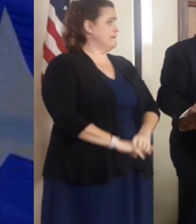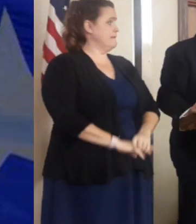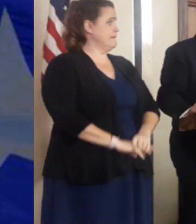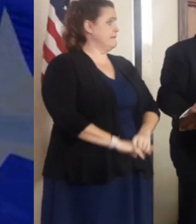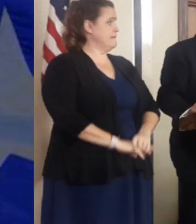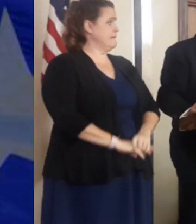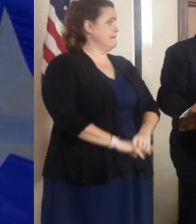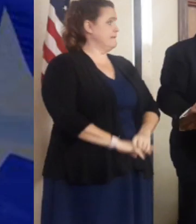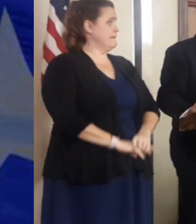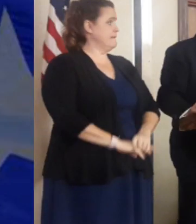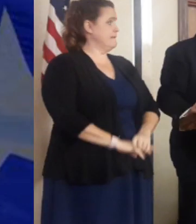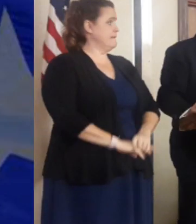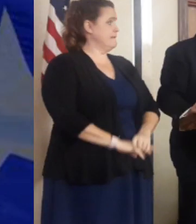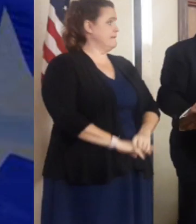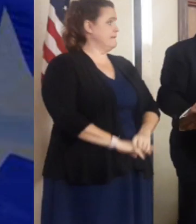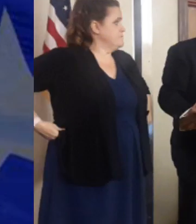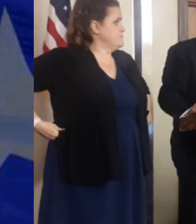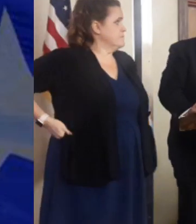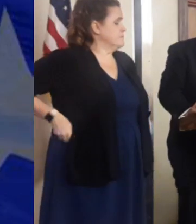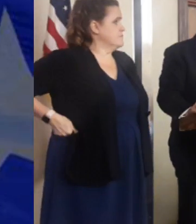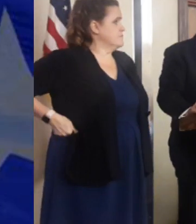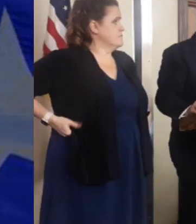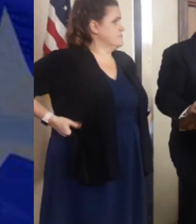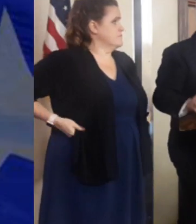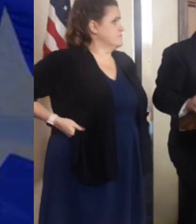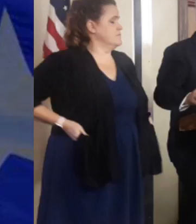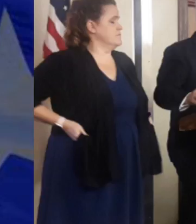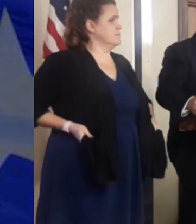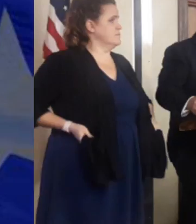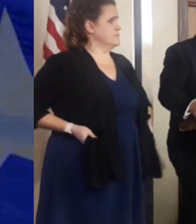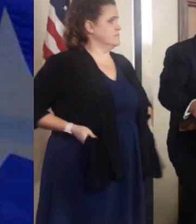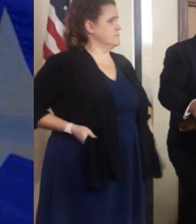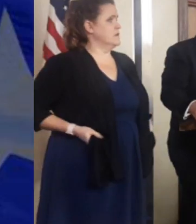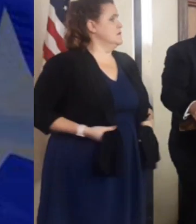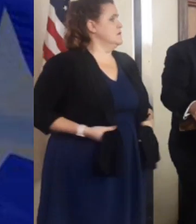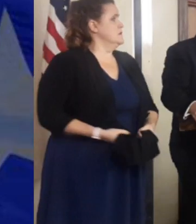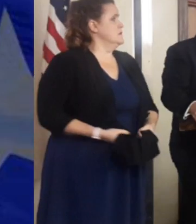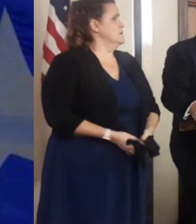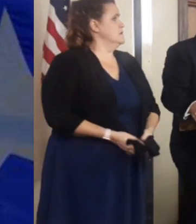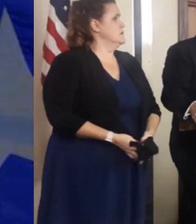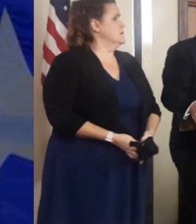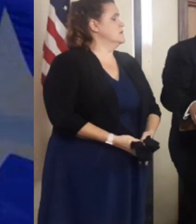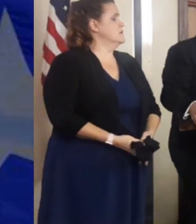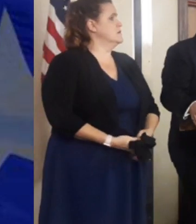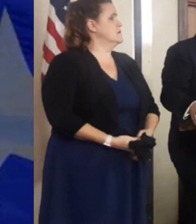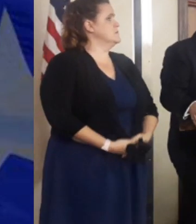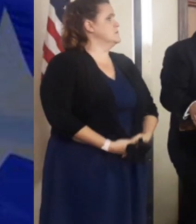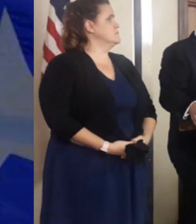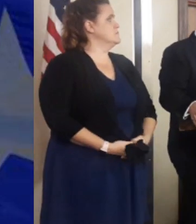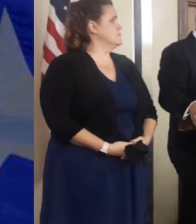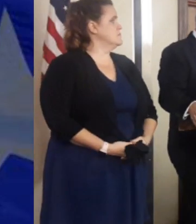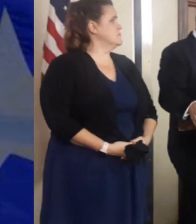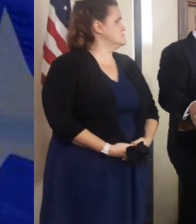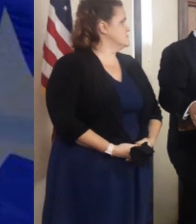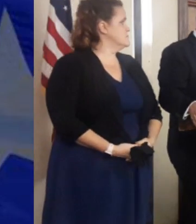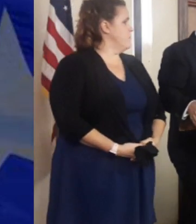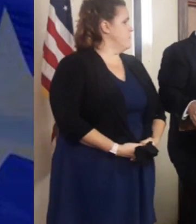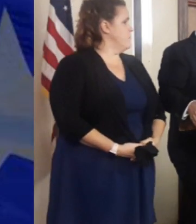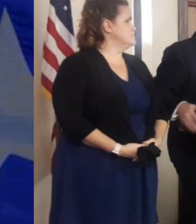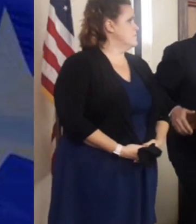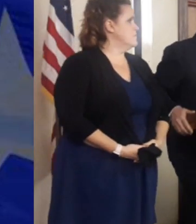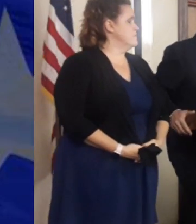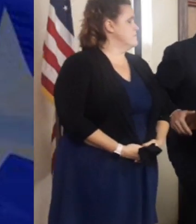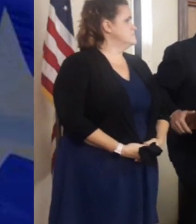You're ready here. I'm sorry. Your resolution is way too high for this issue. So turn your resolution down.